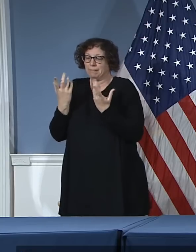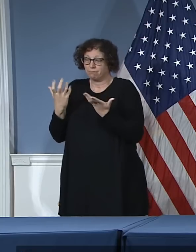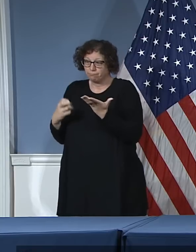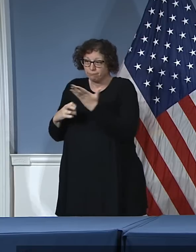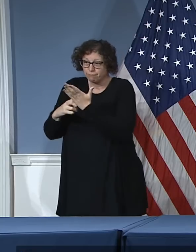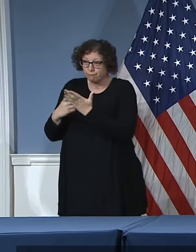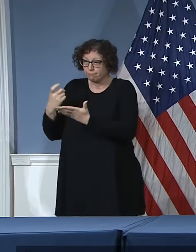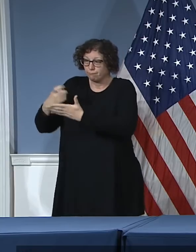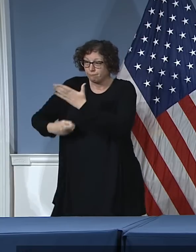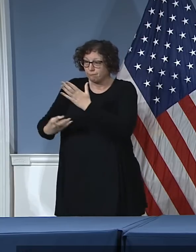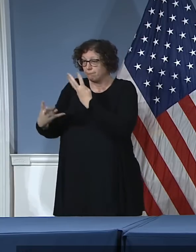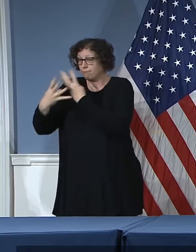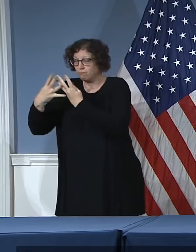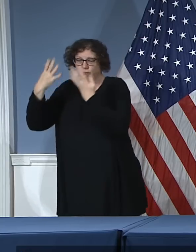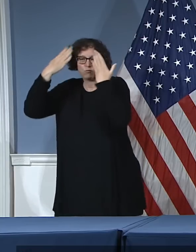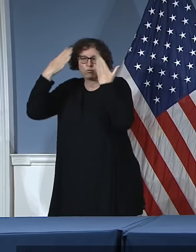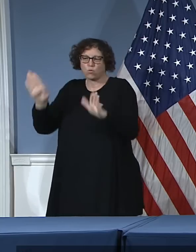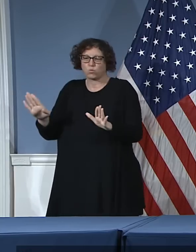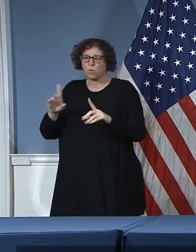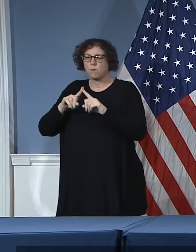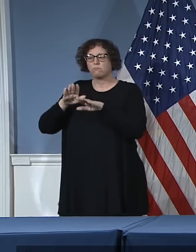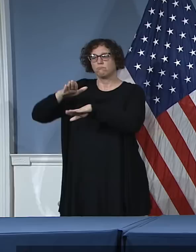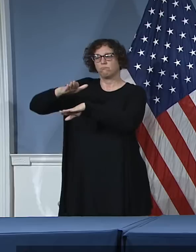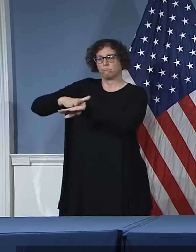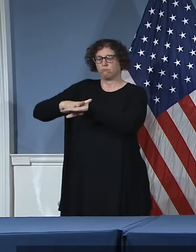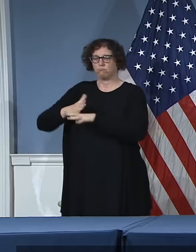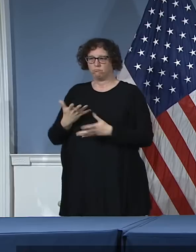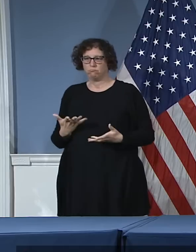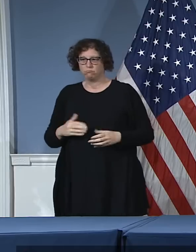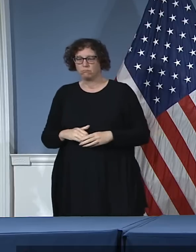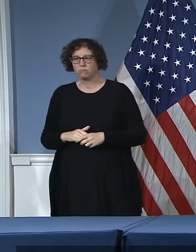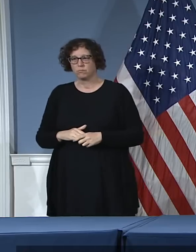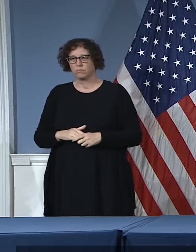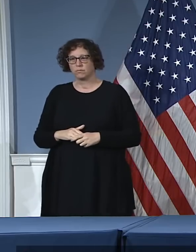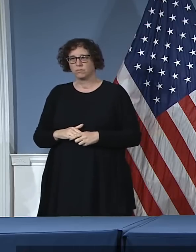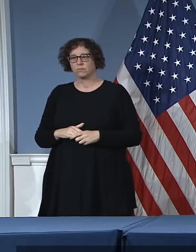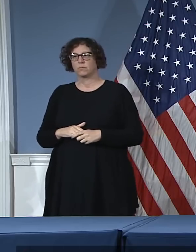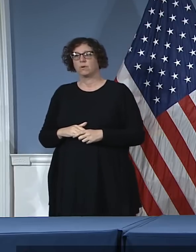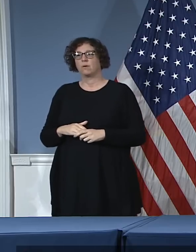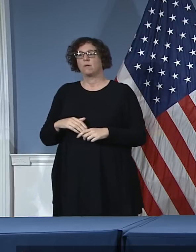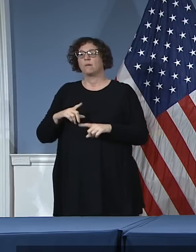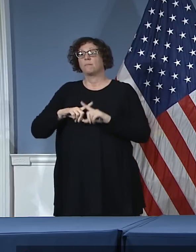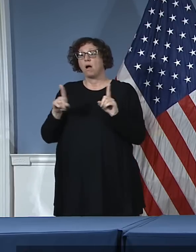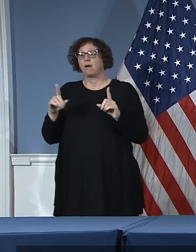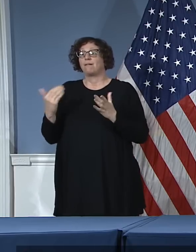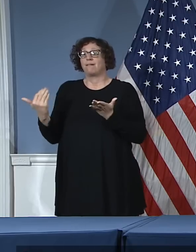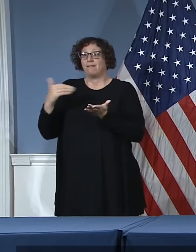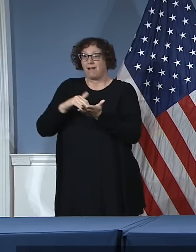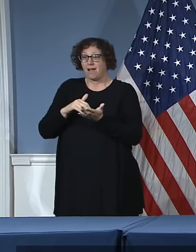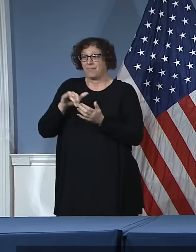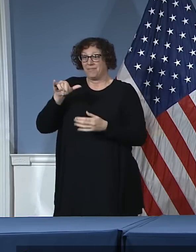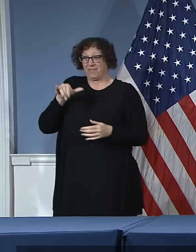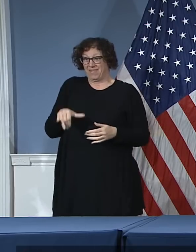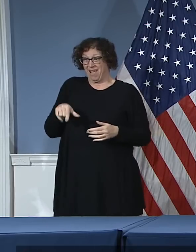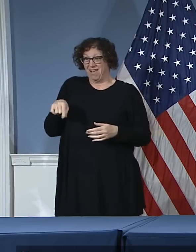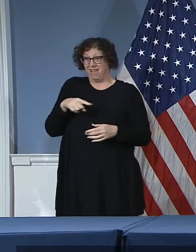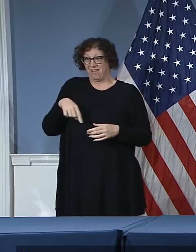we might see of that in normal times, because we're dealing with a crisis that's being felt in every inch of our